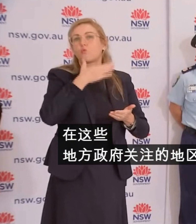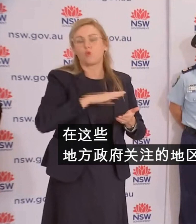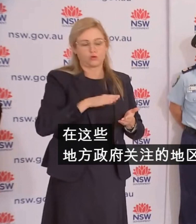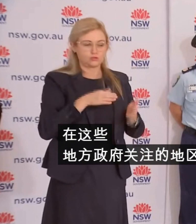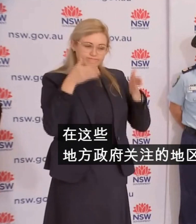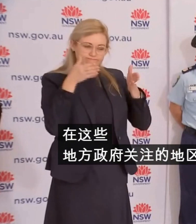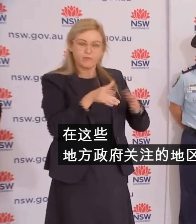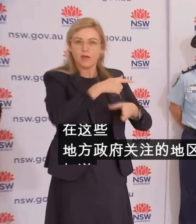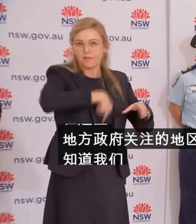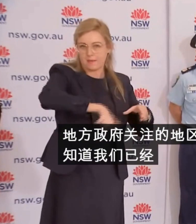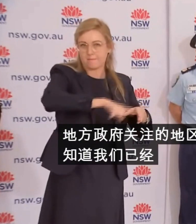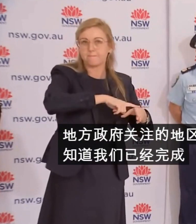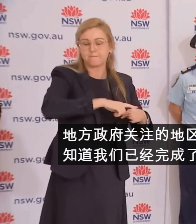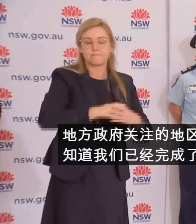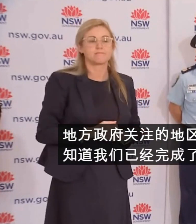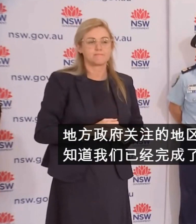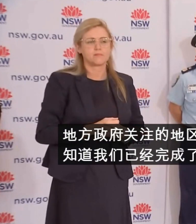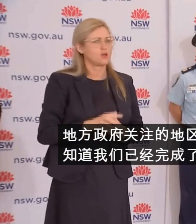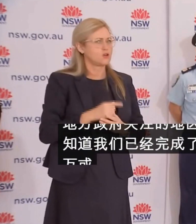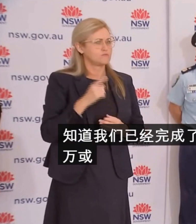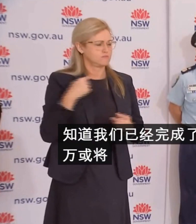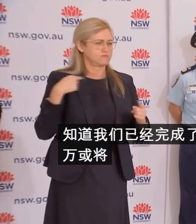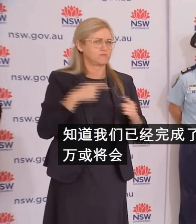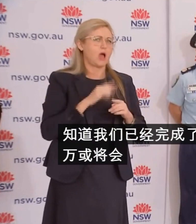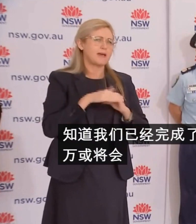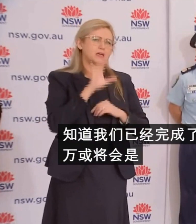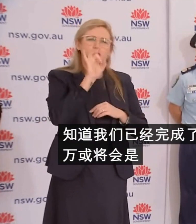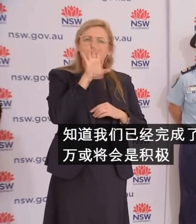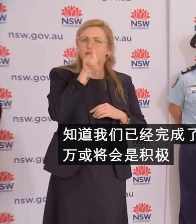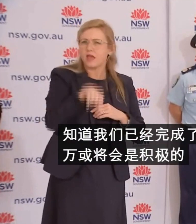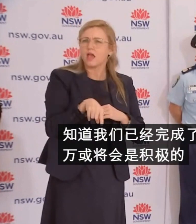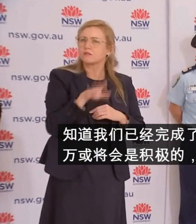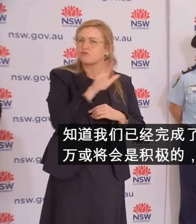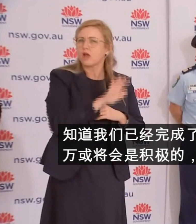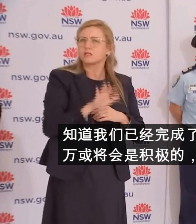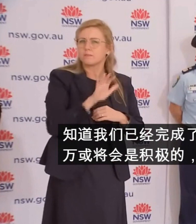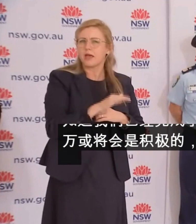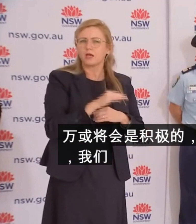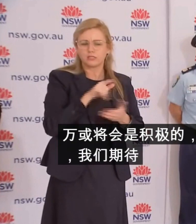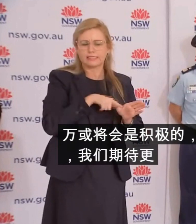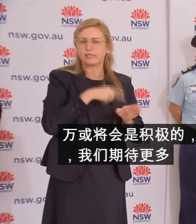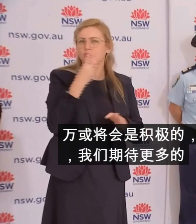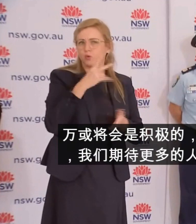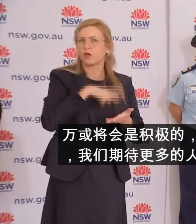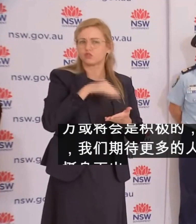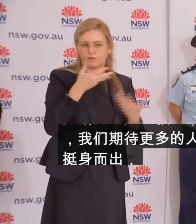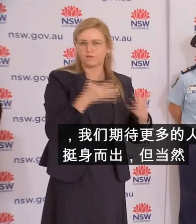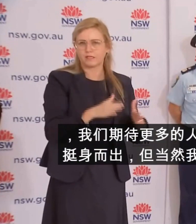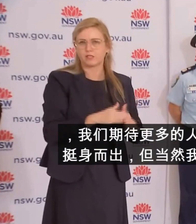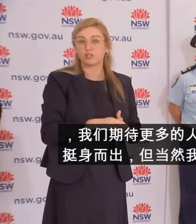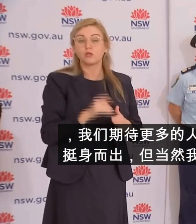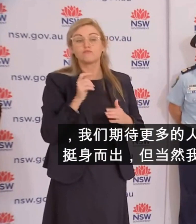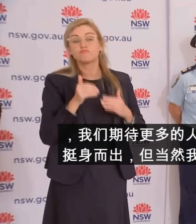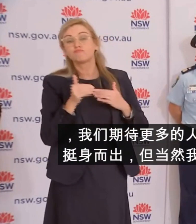concern. To date, I understand we've done just over 10,000, or will be, which is positive, and we're looking forward to more coming forward.